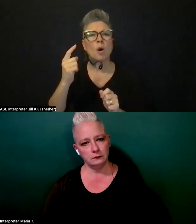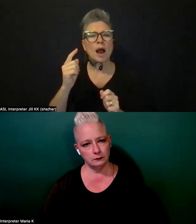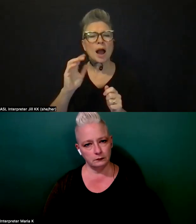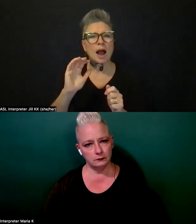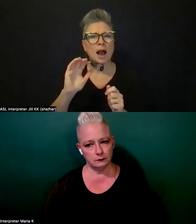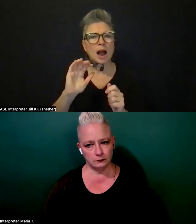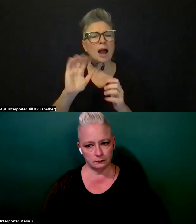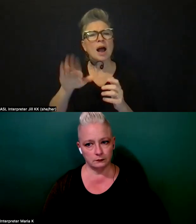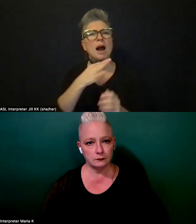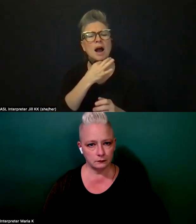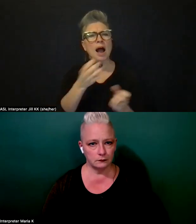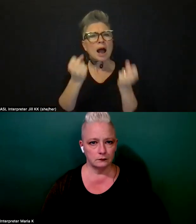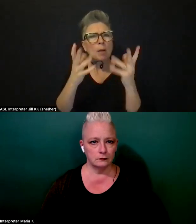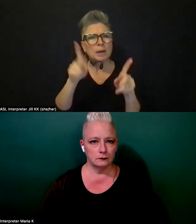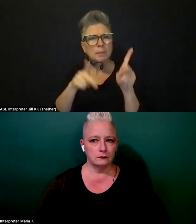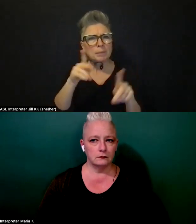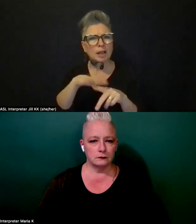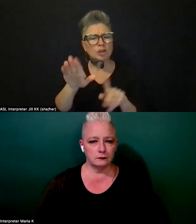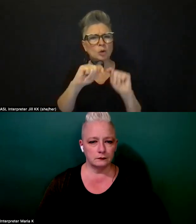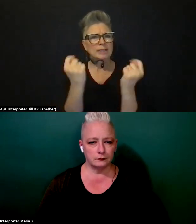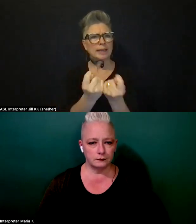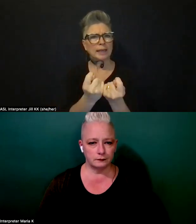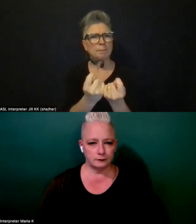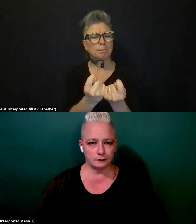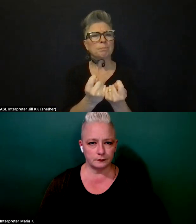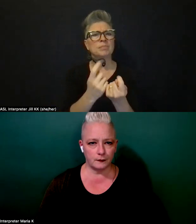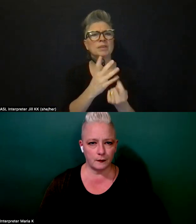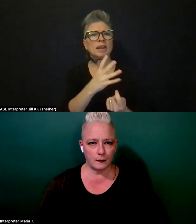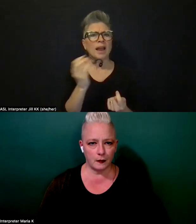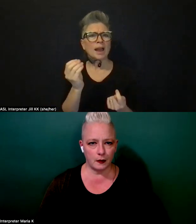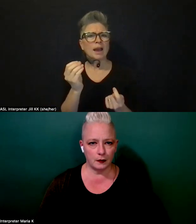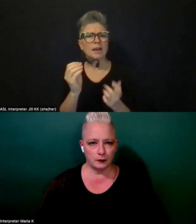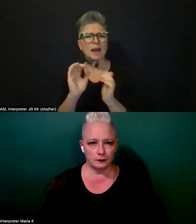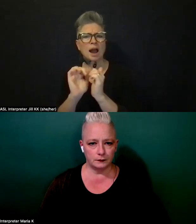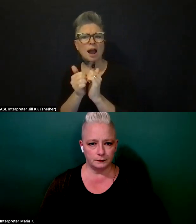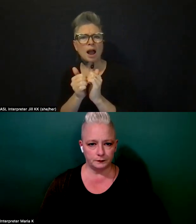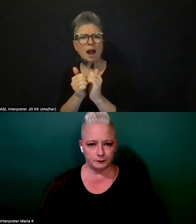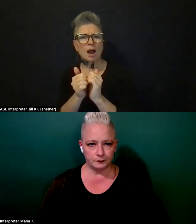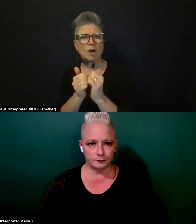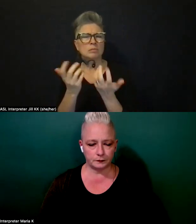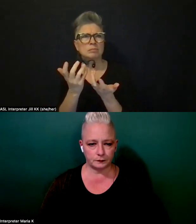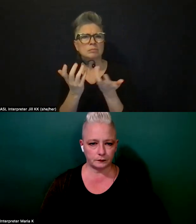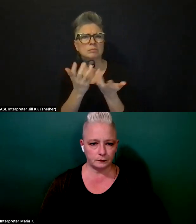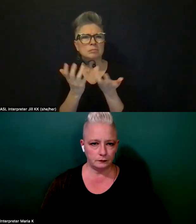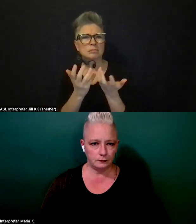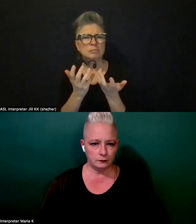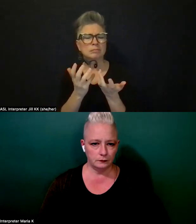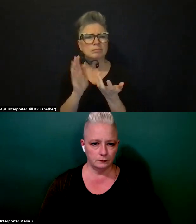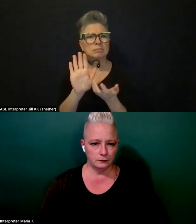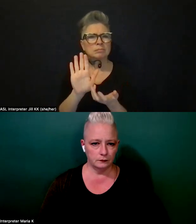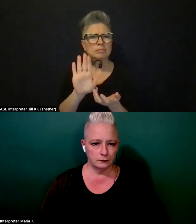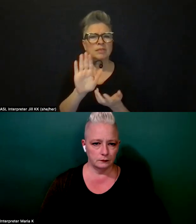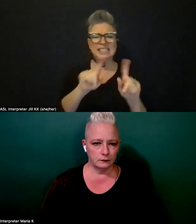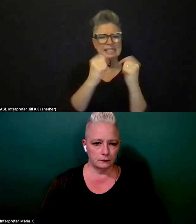is your team? Like how many members are on your team and how do they what are their awards? How are they able to